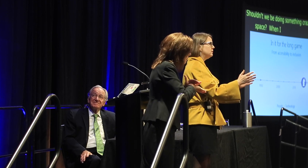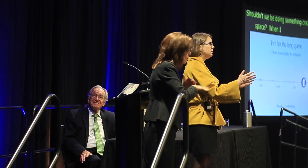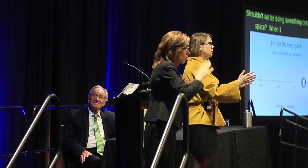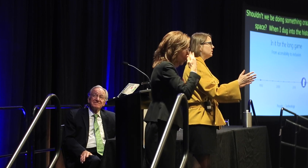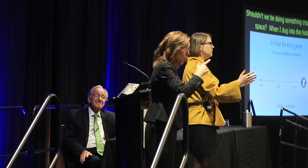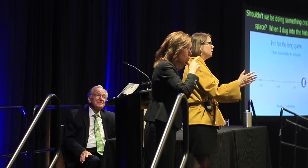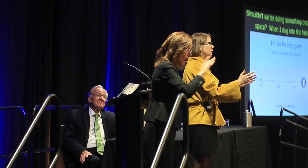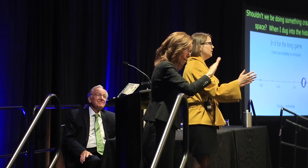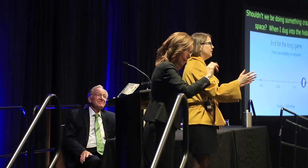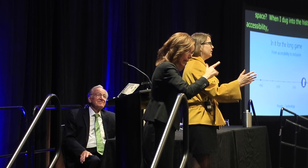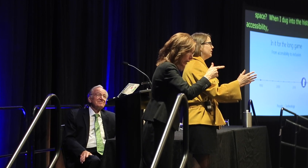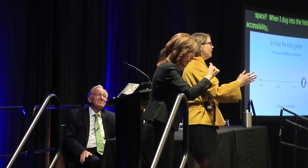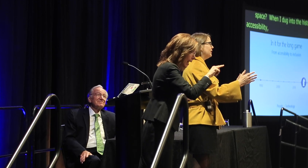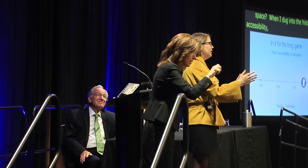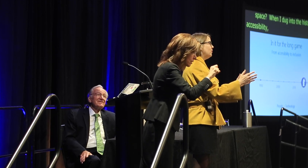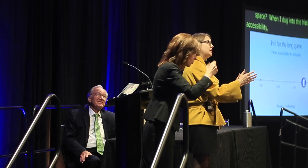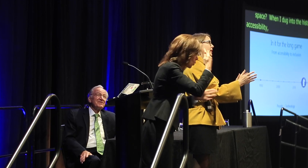him?